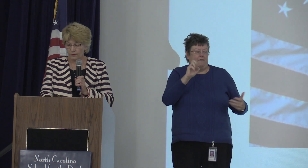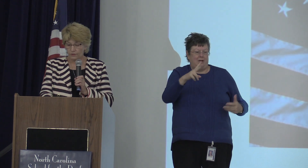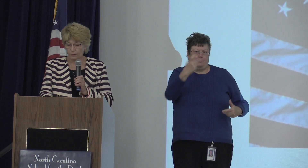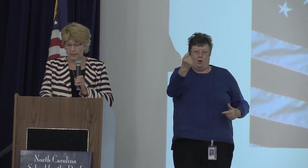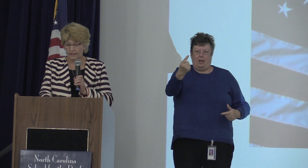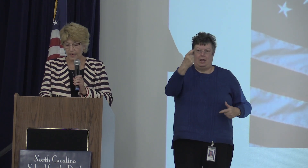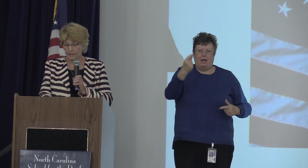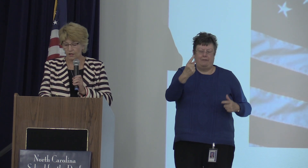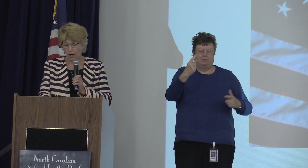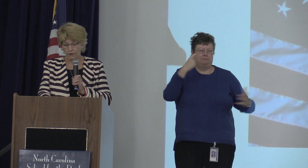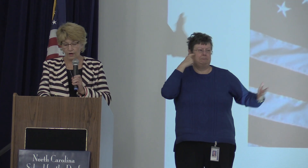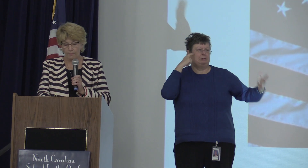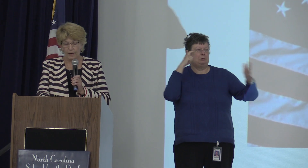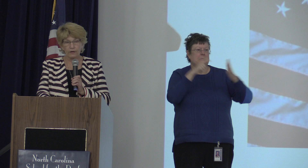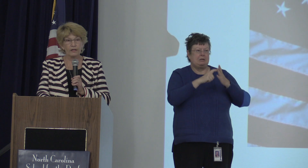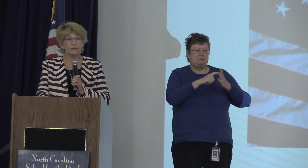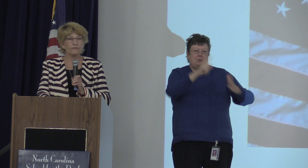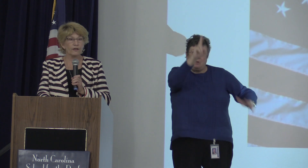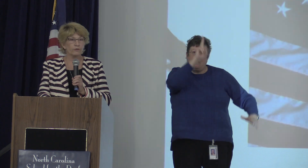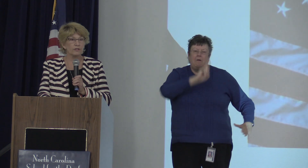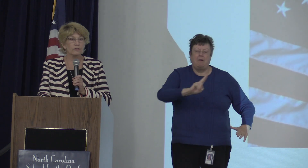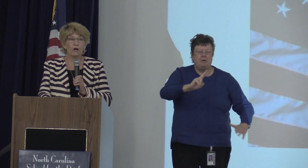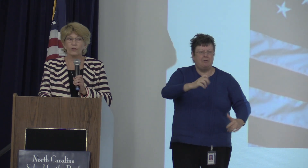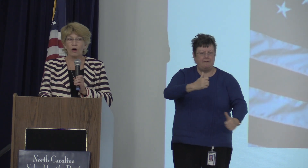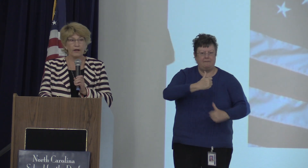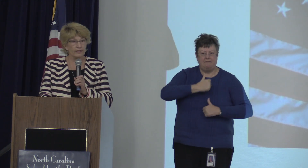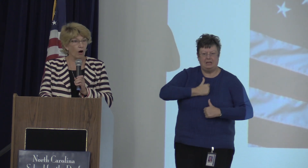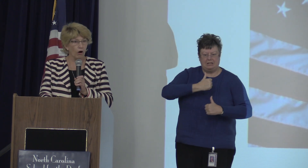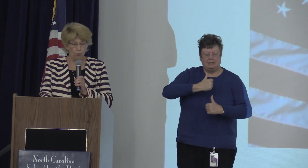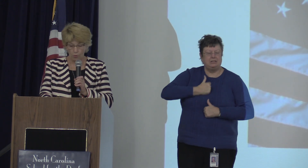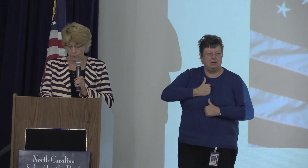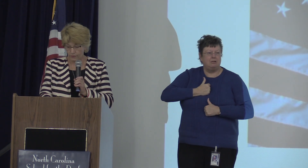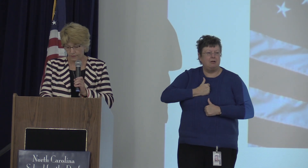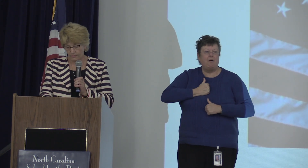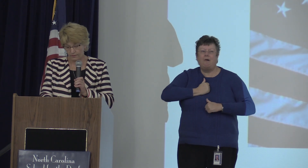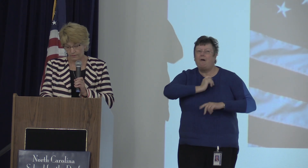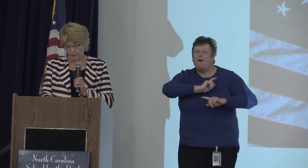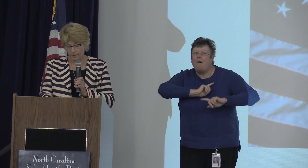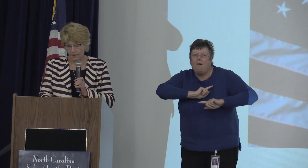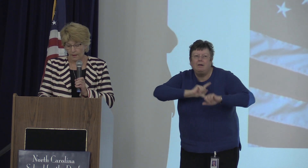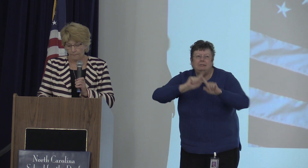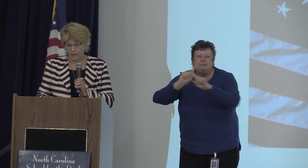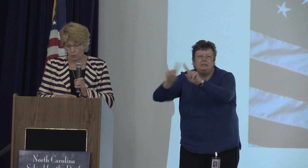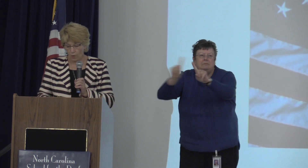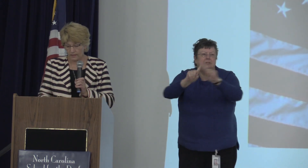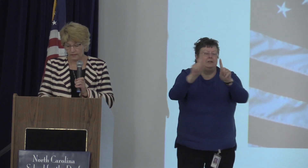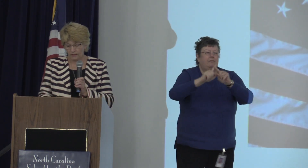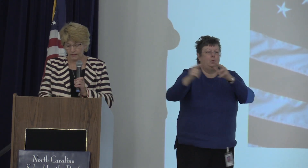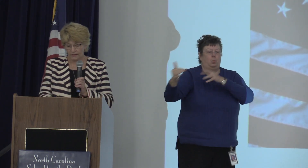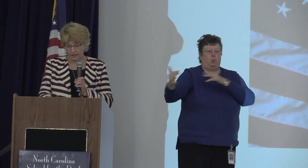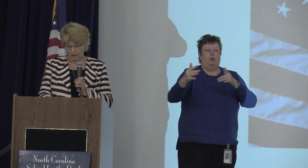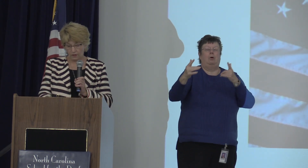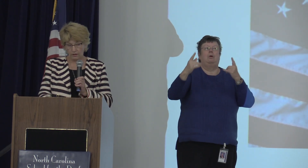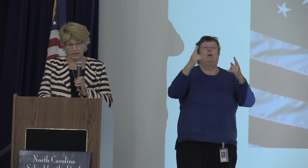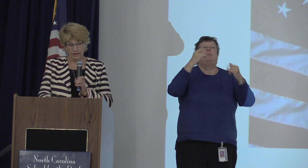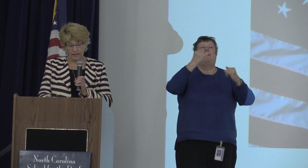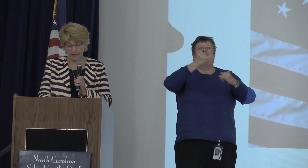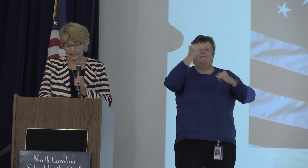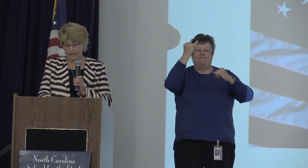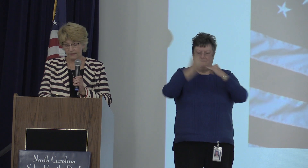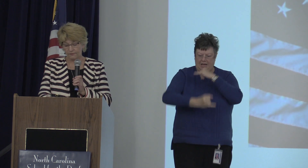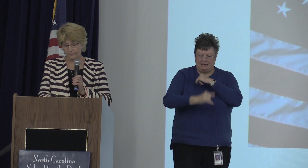11th to be a day to honor American veterans in all wars. But it wasn't